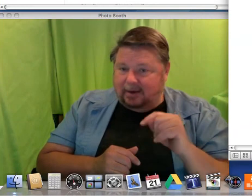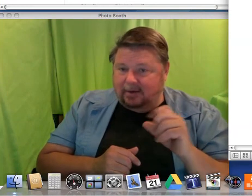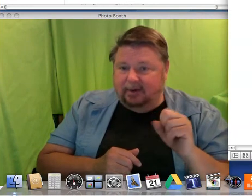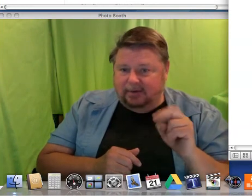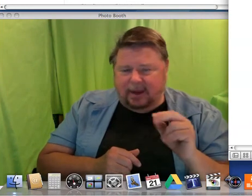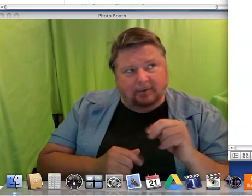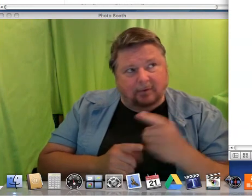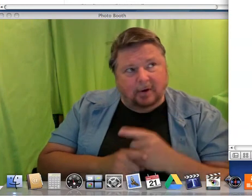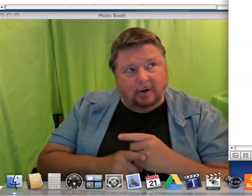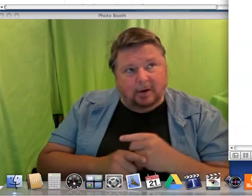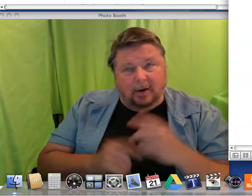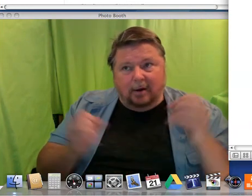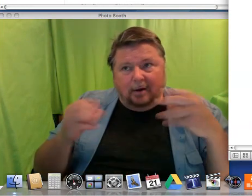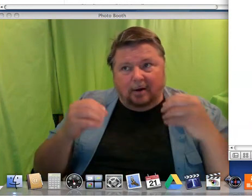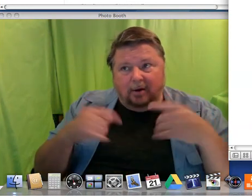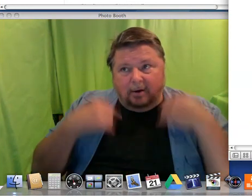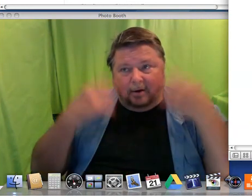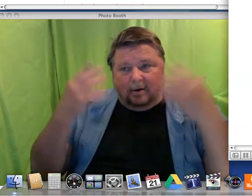CAT scan, right?